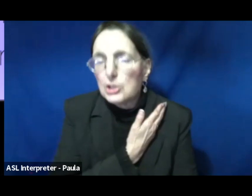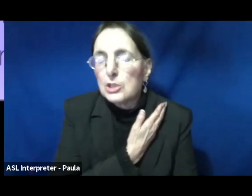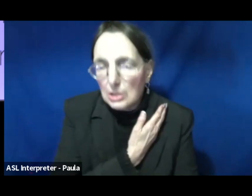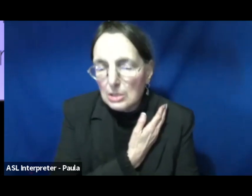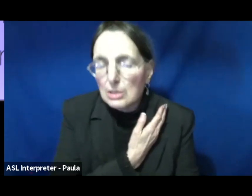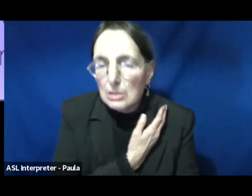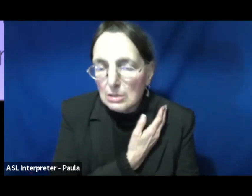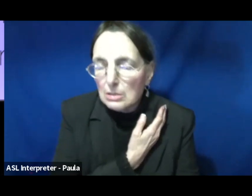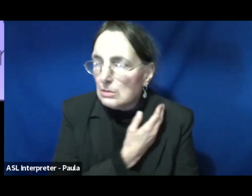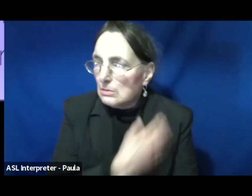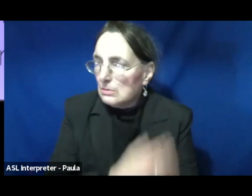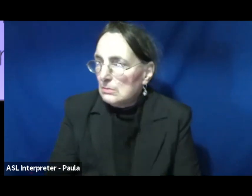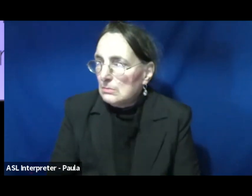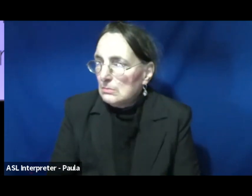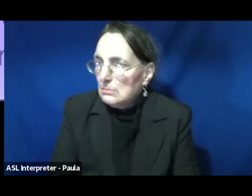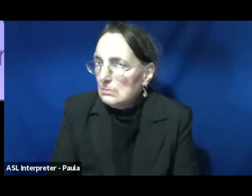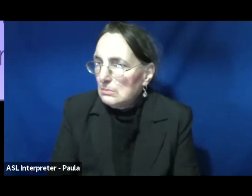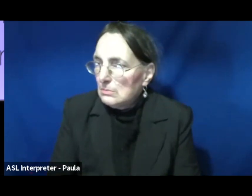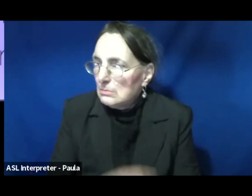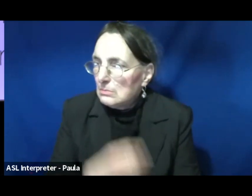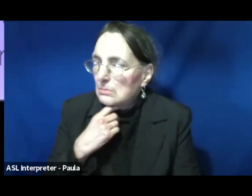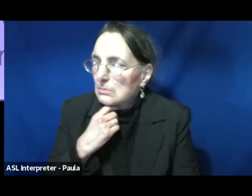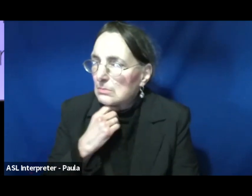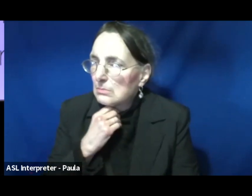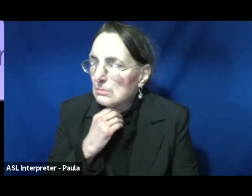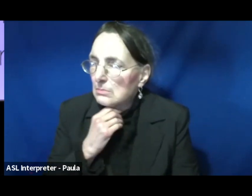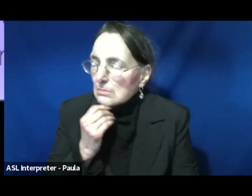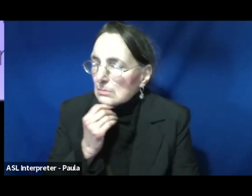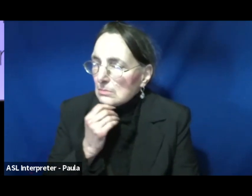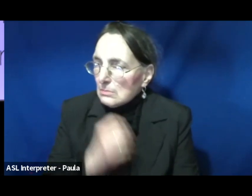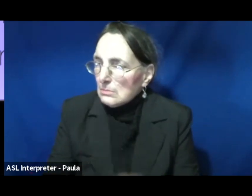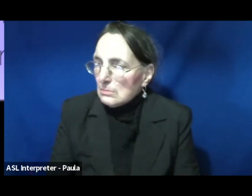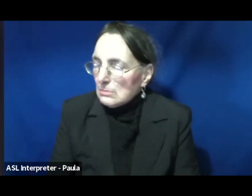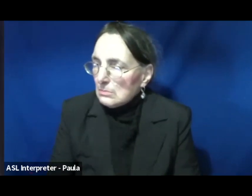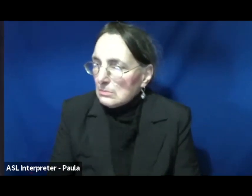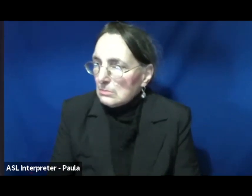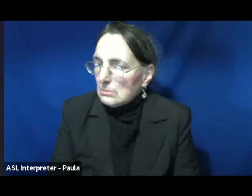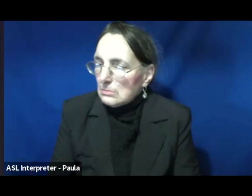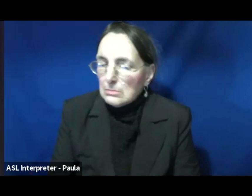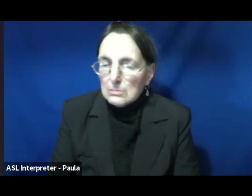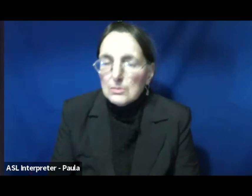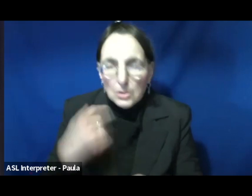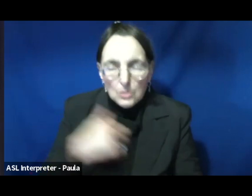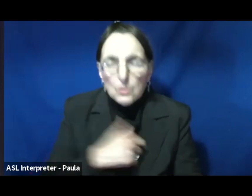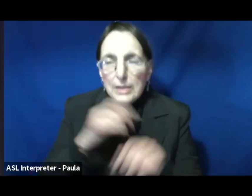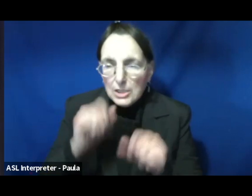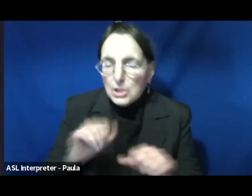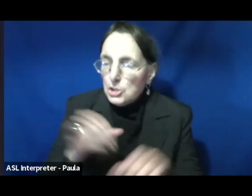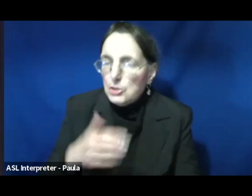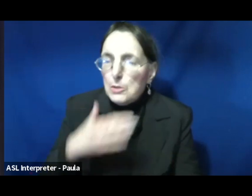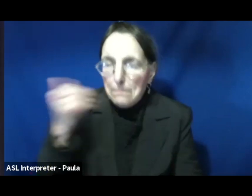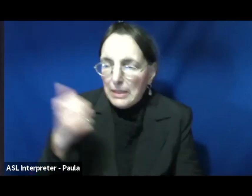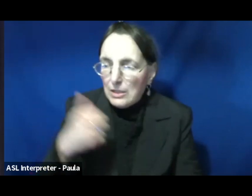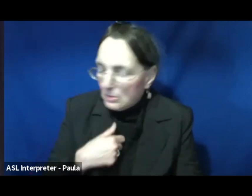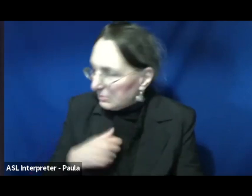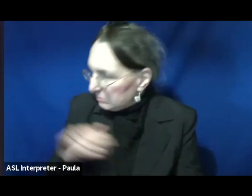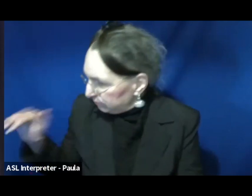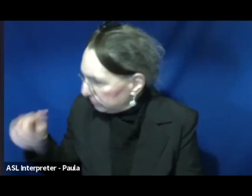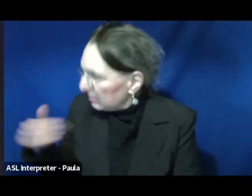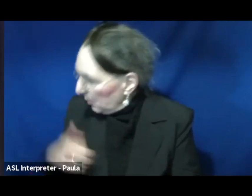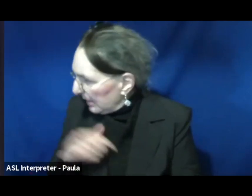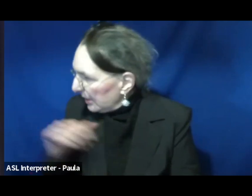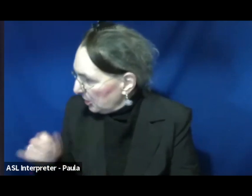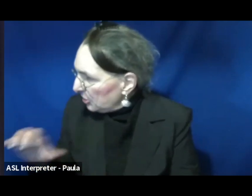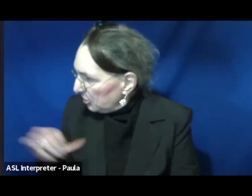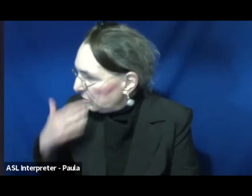Turn to that person next to you again this time. Maybe if you did right, did left this time, say, we could do better.